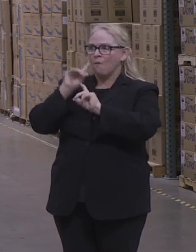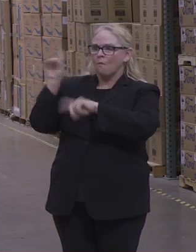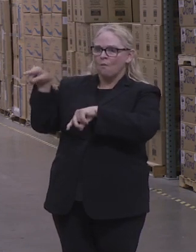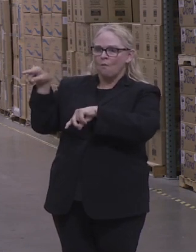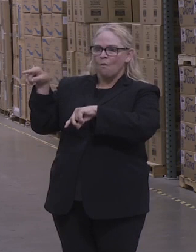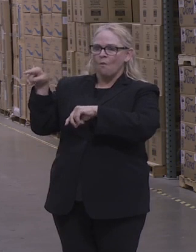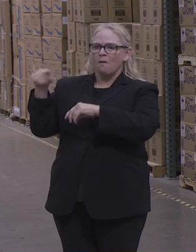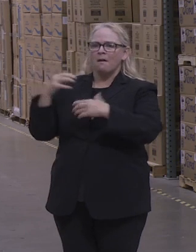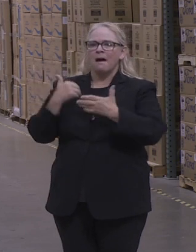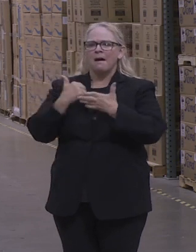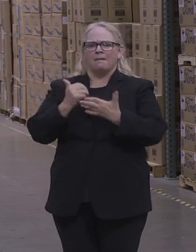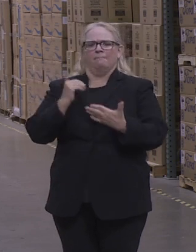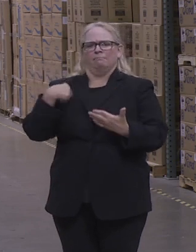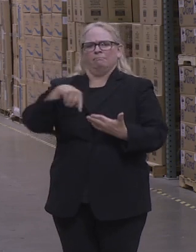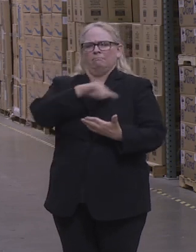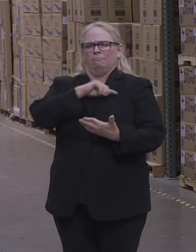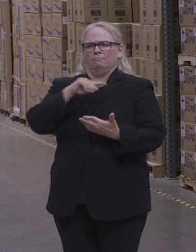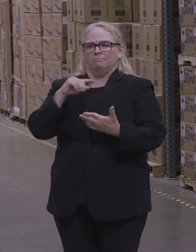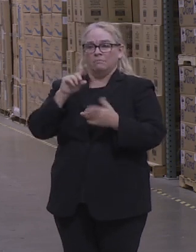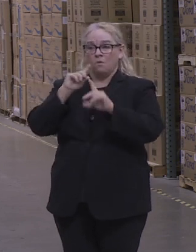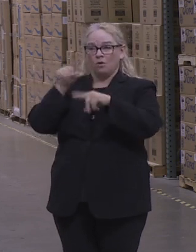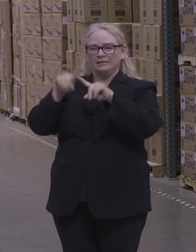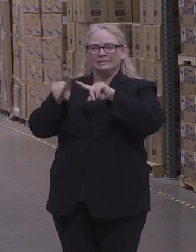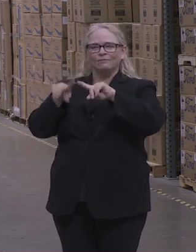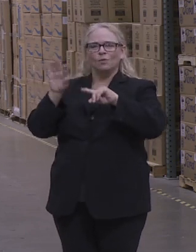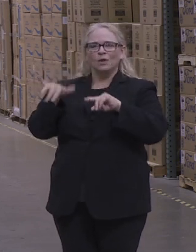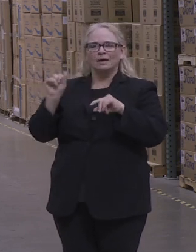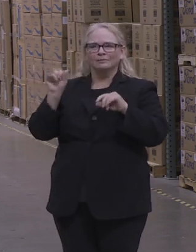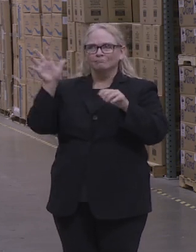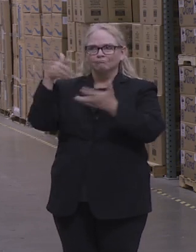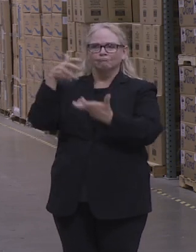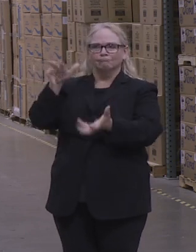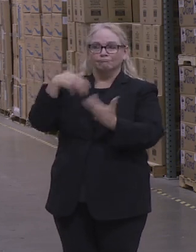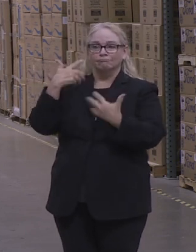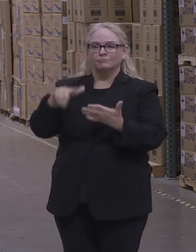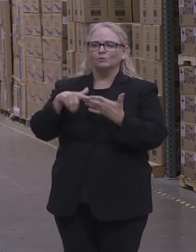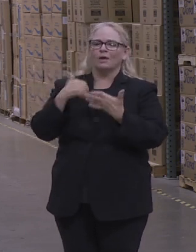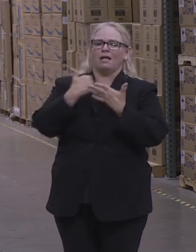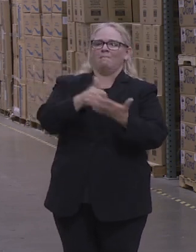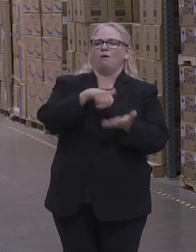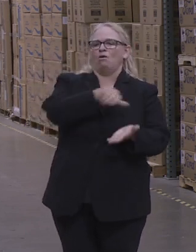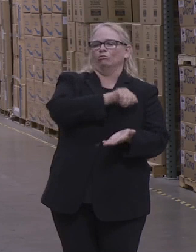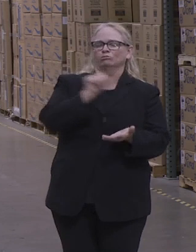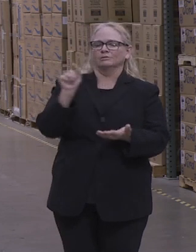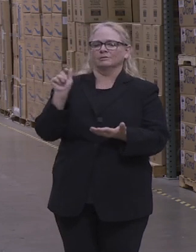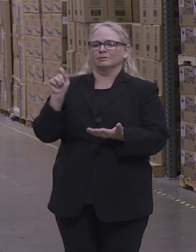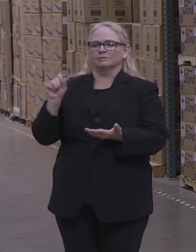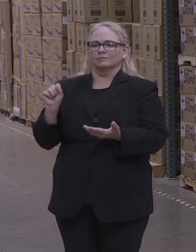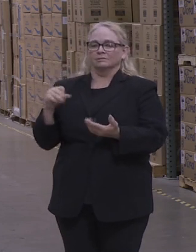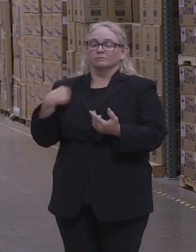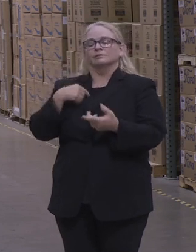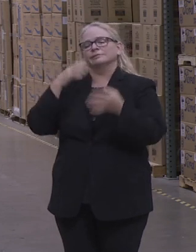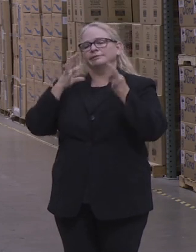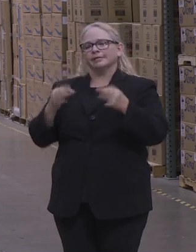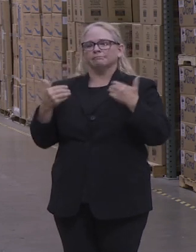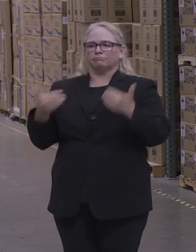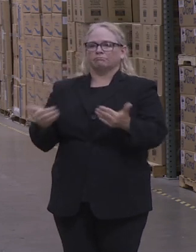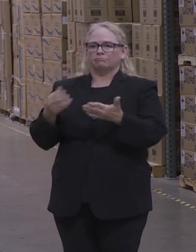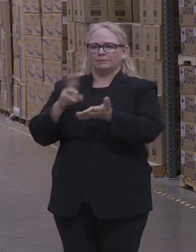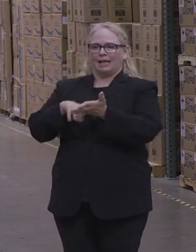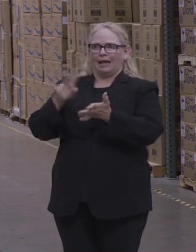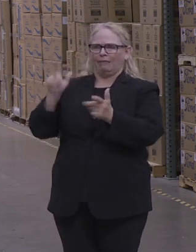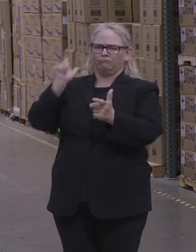the efforts for this nation by developing new and larger contracts. One of those contracts, not the only